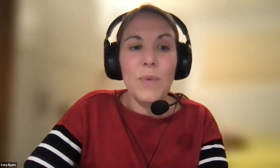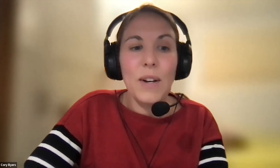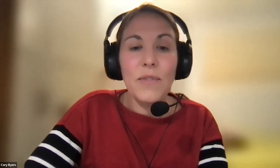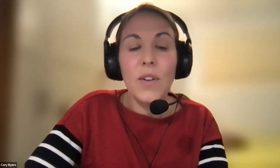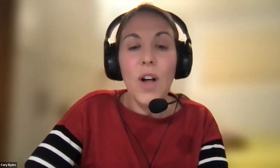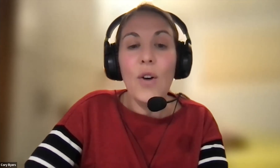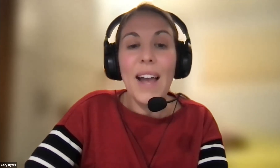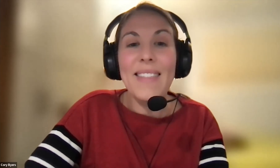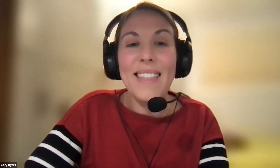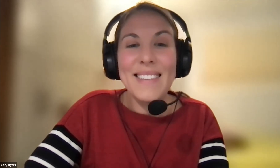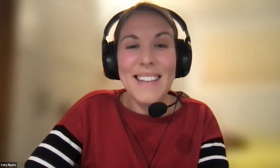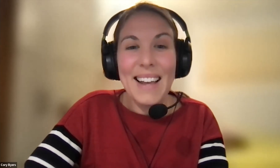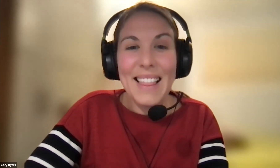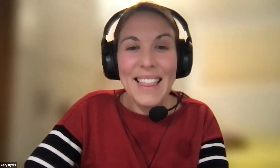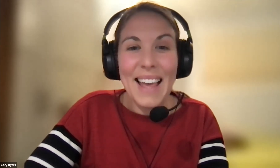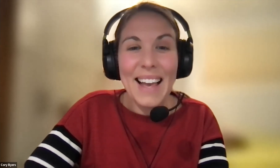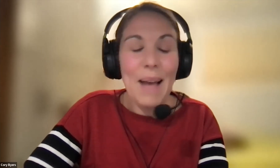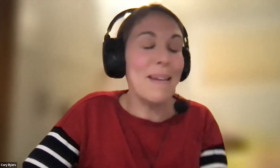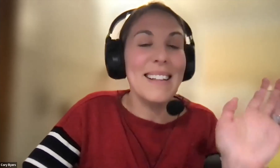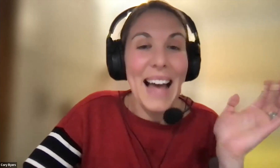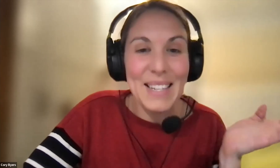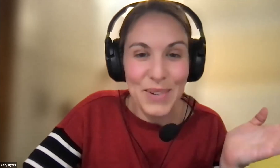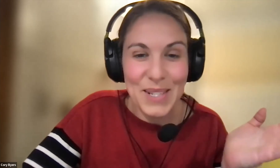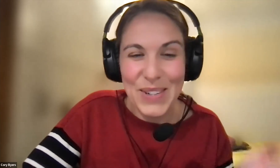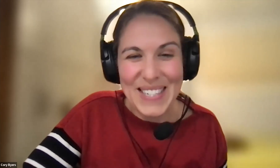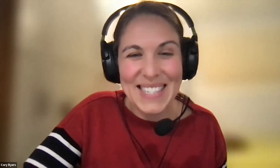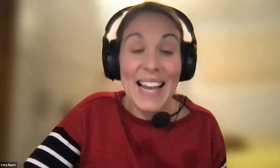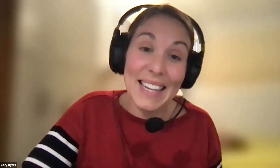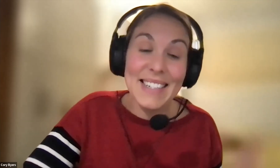And wonderful. Okay.